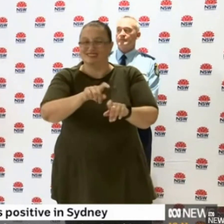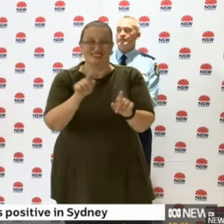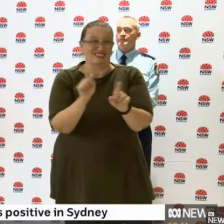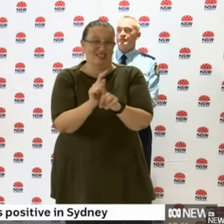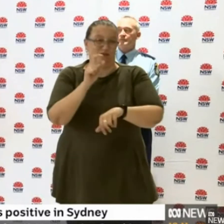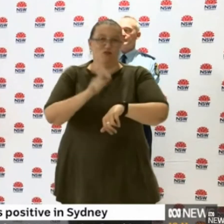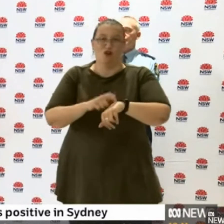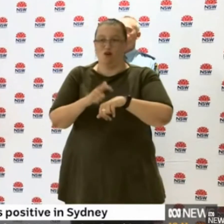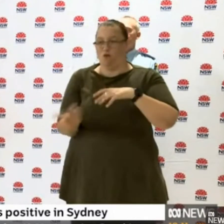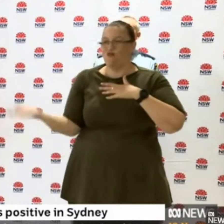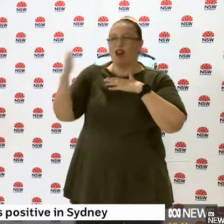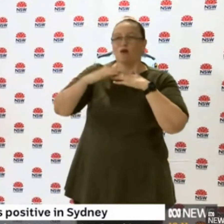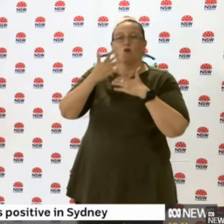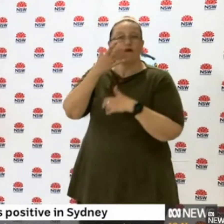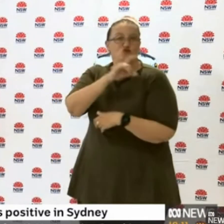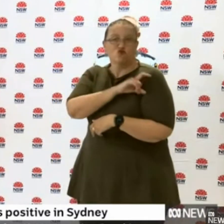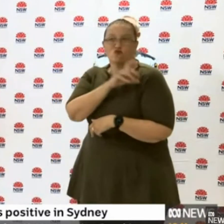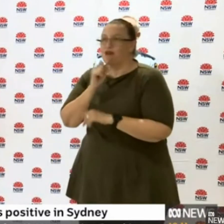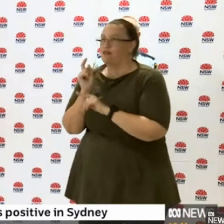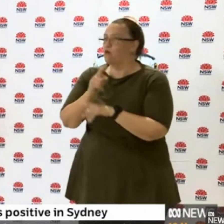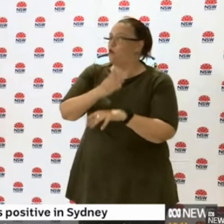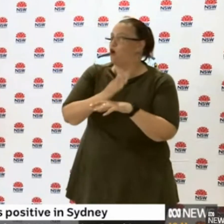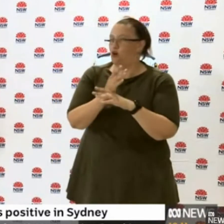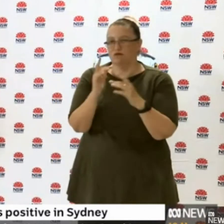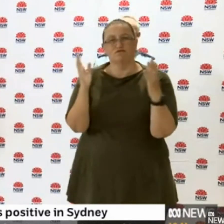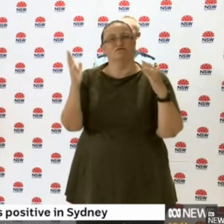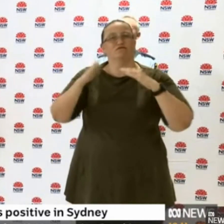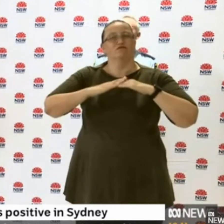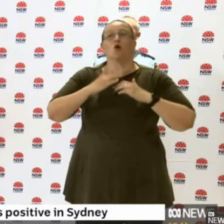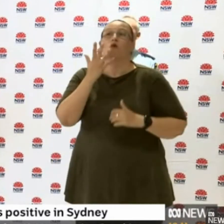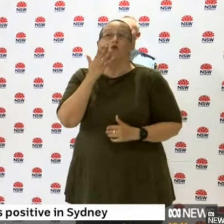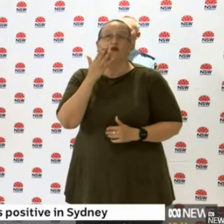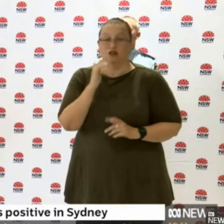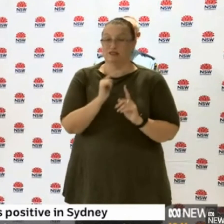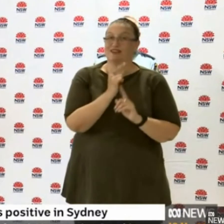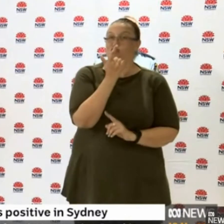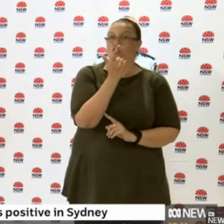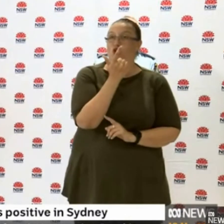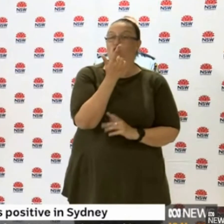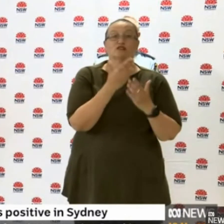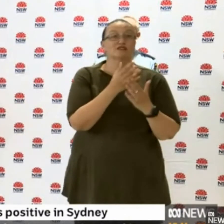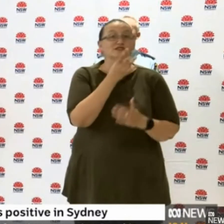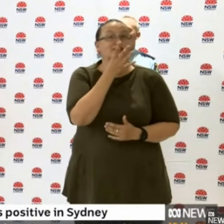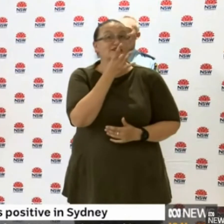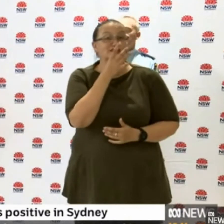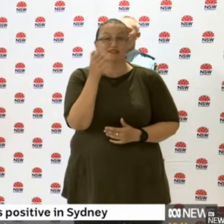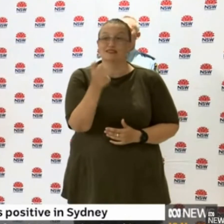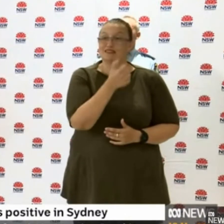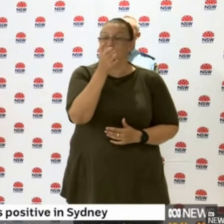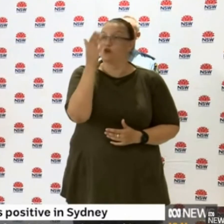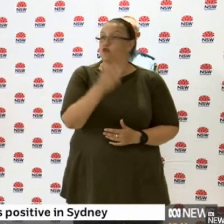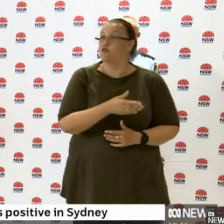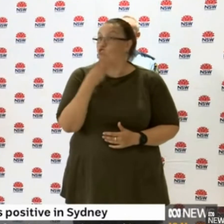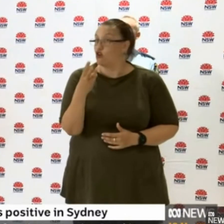when this security officer was working, and that's between 7 p.m. on the Saturday the 6th of the